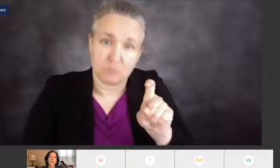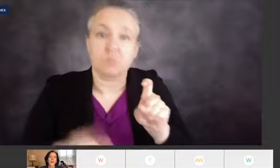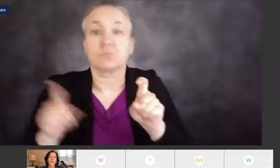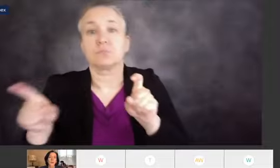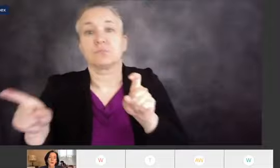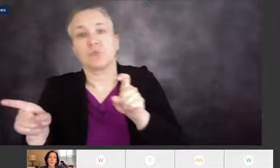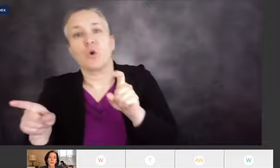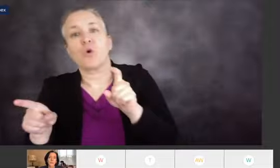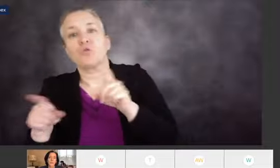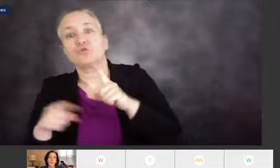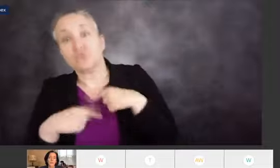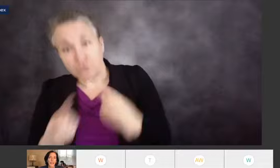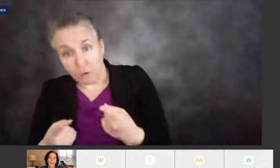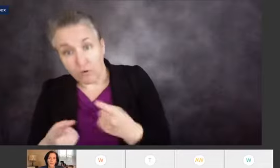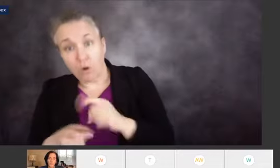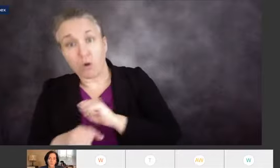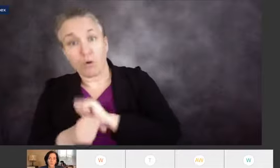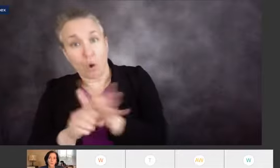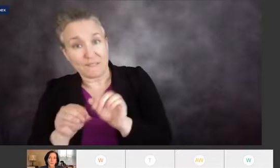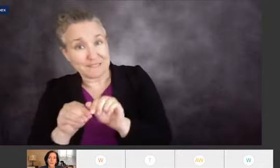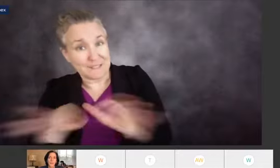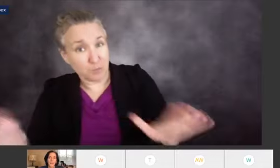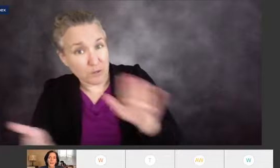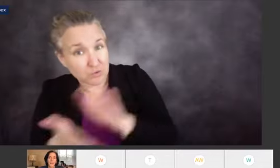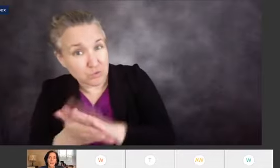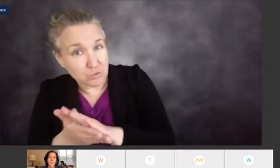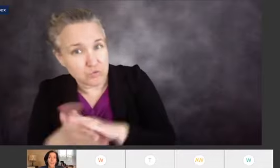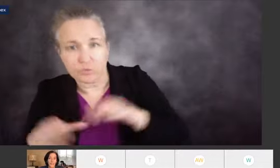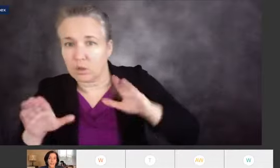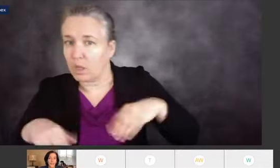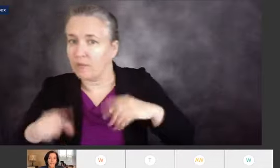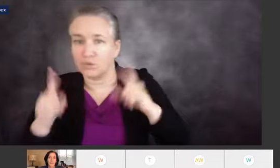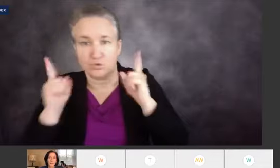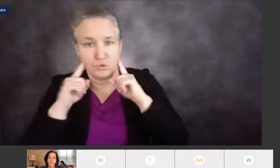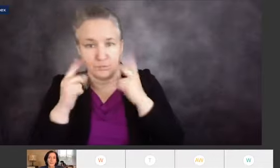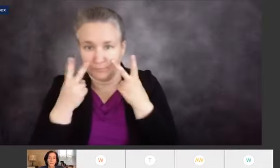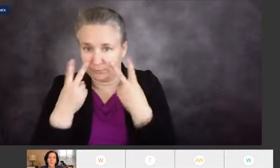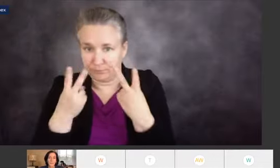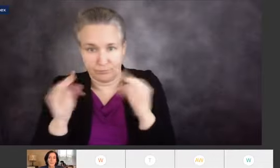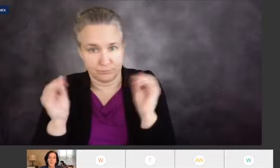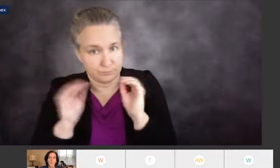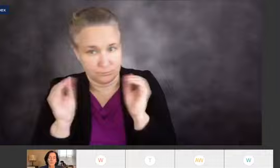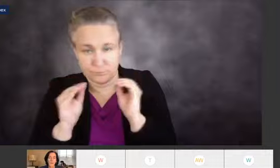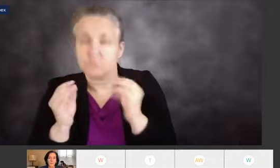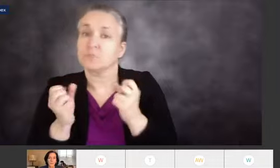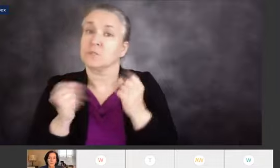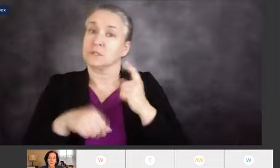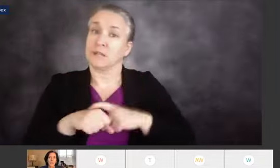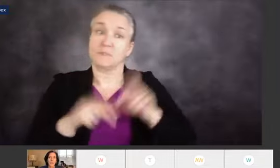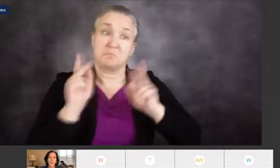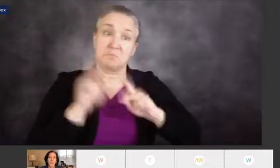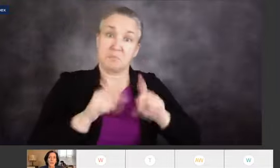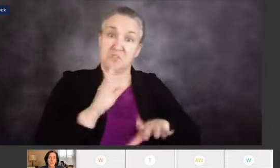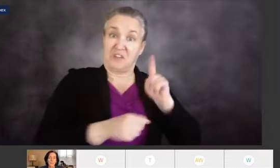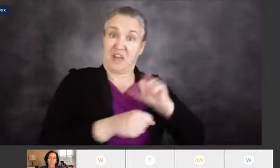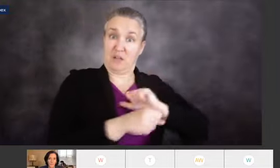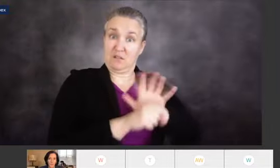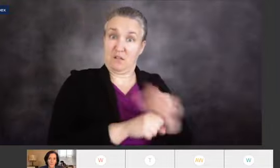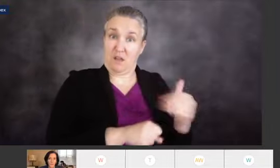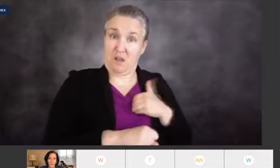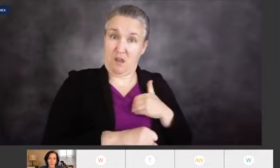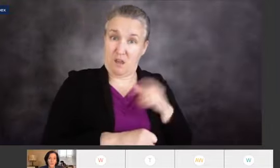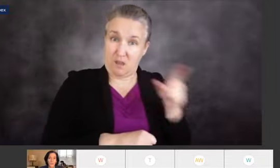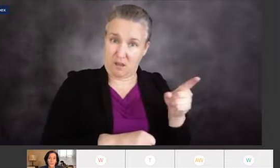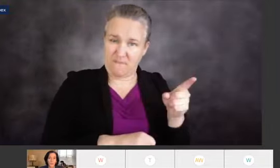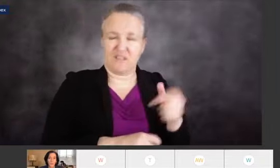transmission of COVID in any of our schools. Many cases, many people who've tested positive, but the